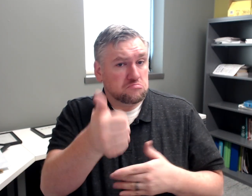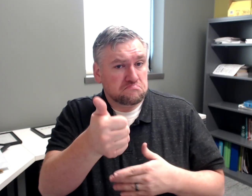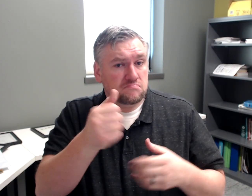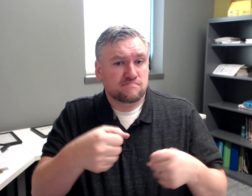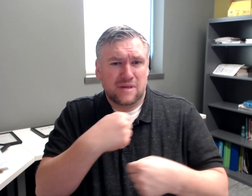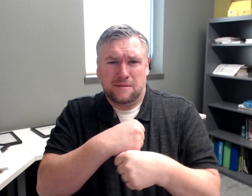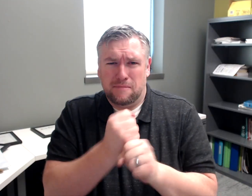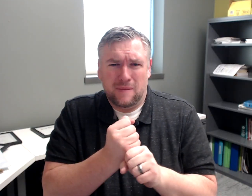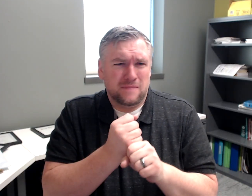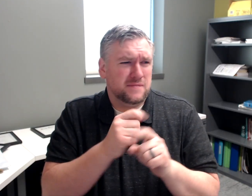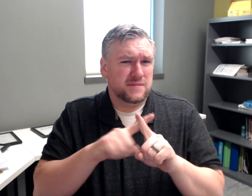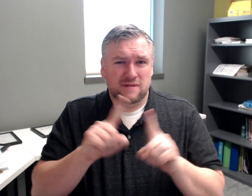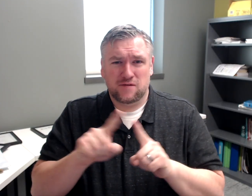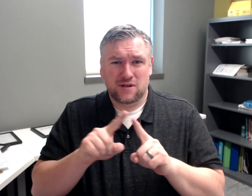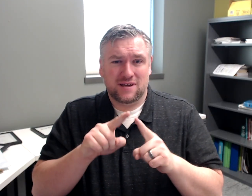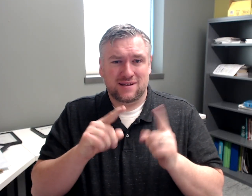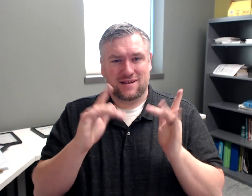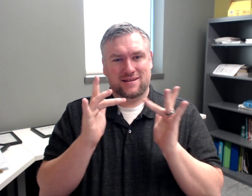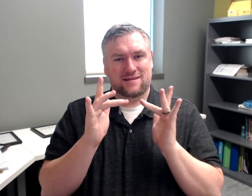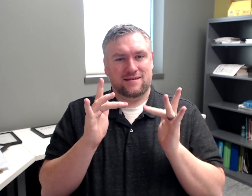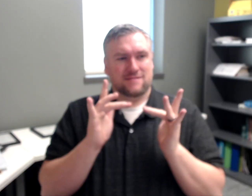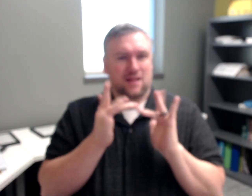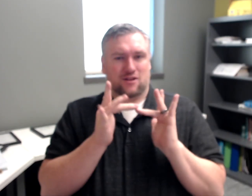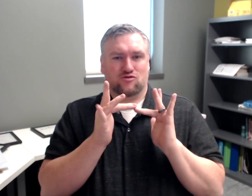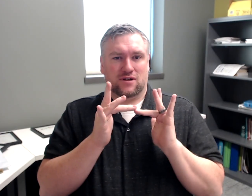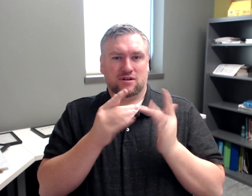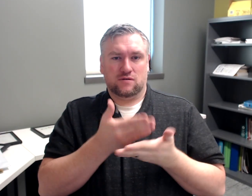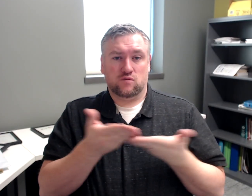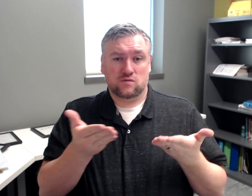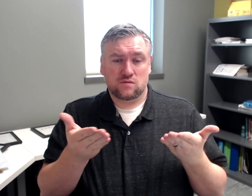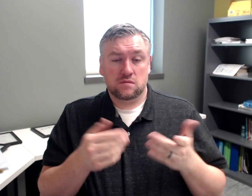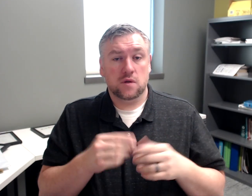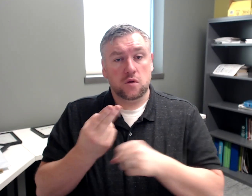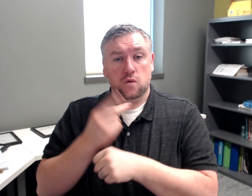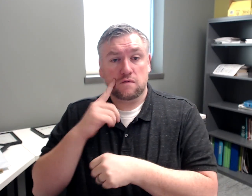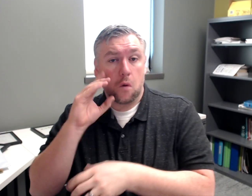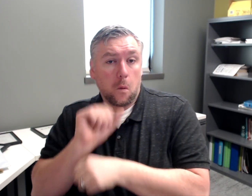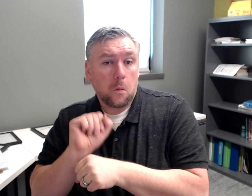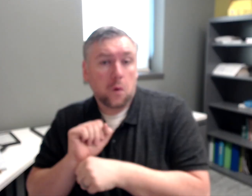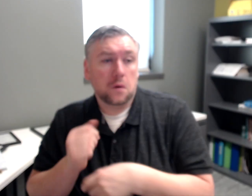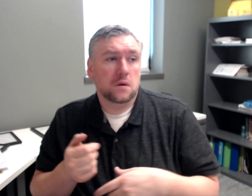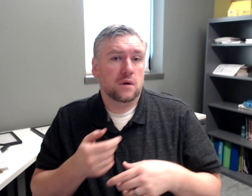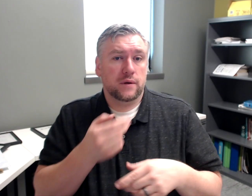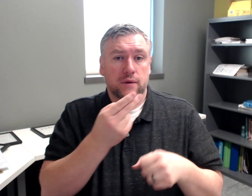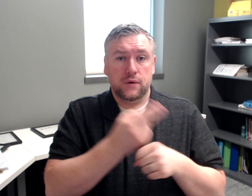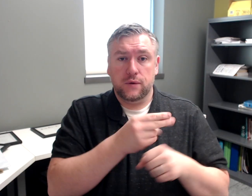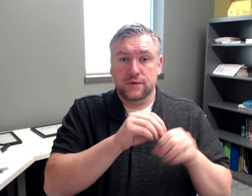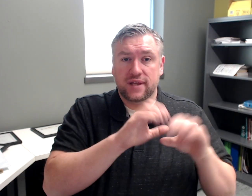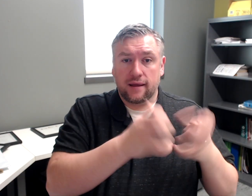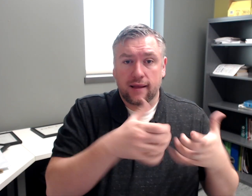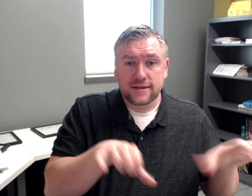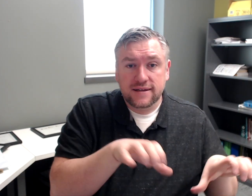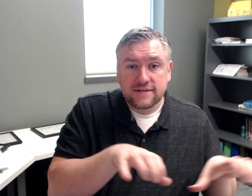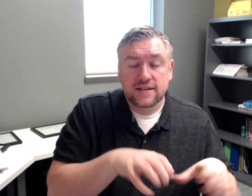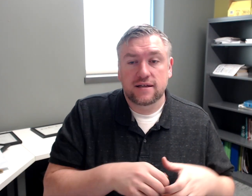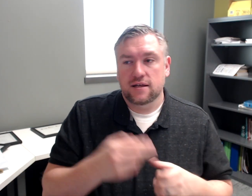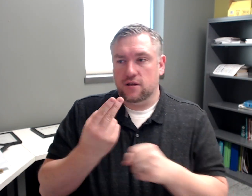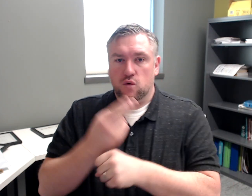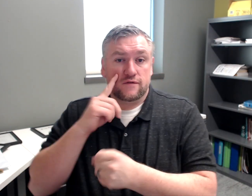there. Or you could make your own digital resources, electronic resources. For homework, use it as a class